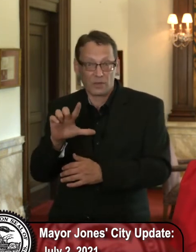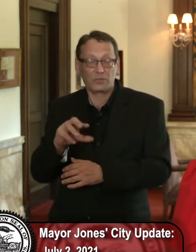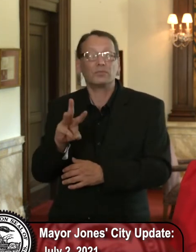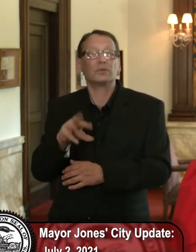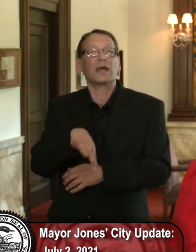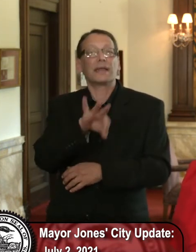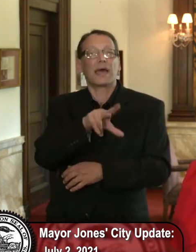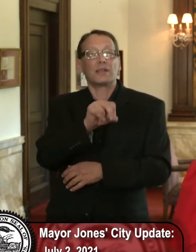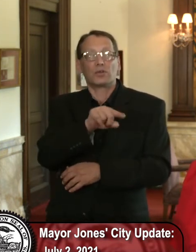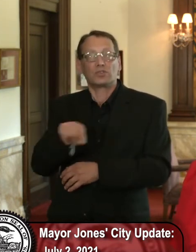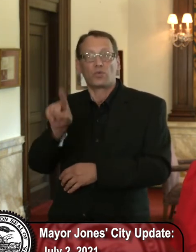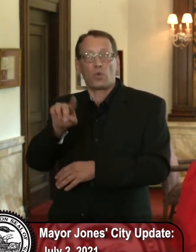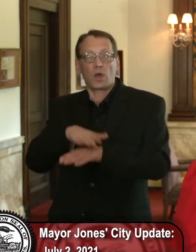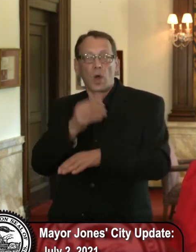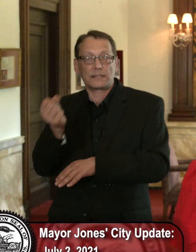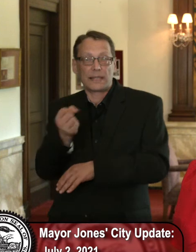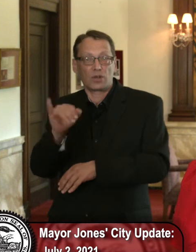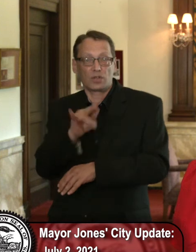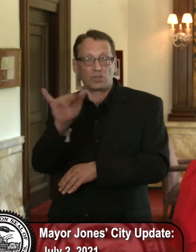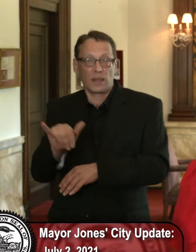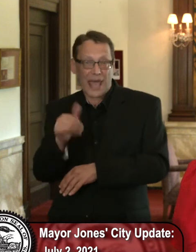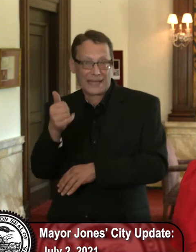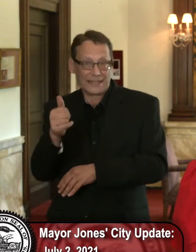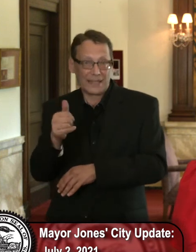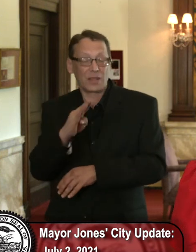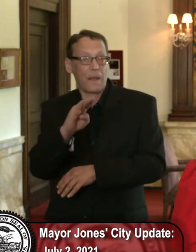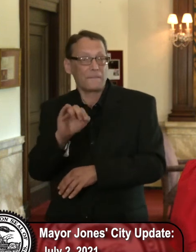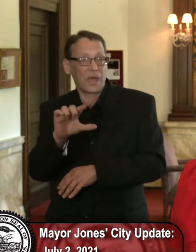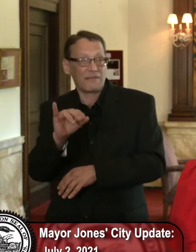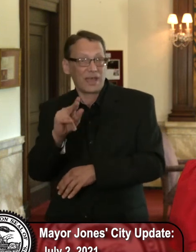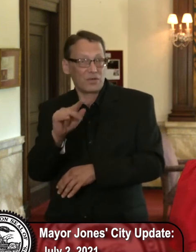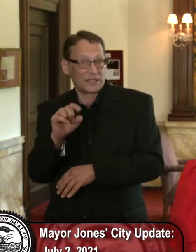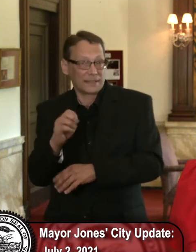Saturday, July 10th at the Bell Fountain Neighbors Recreation Center,